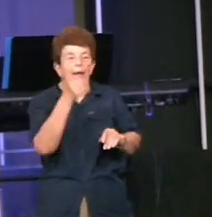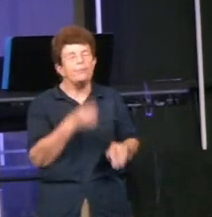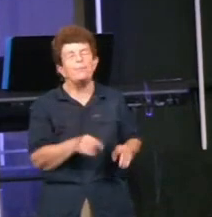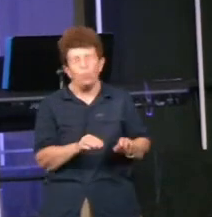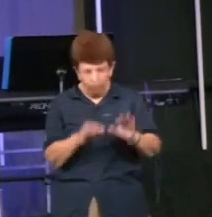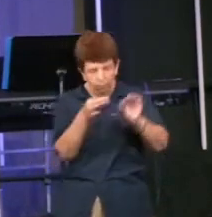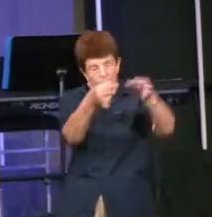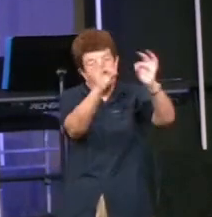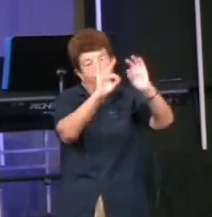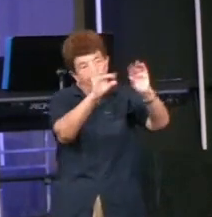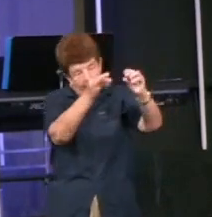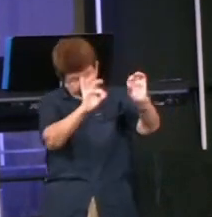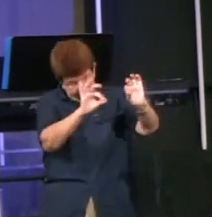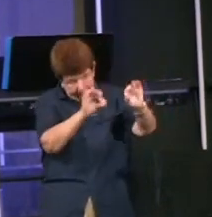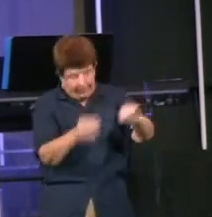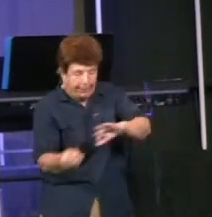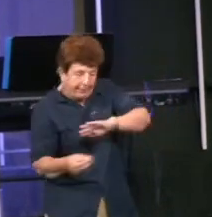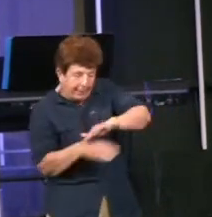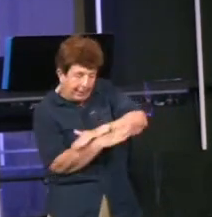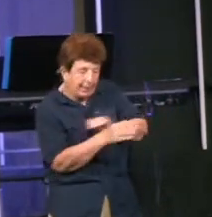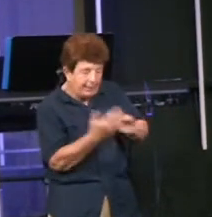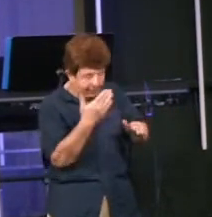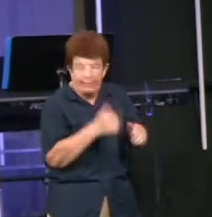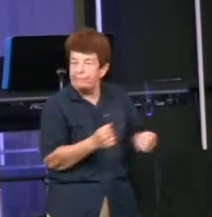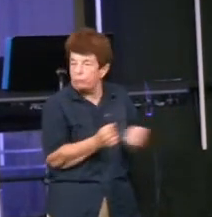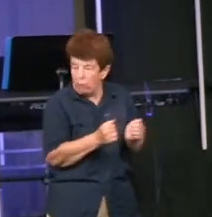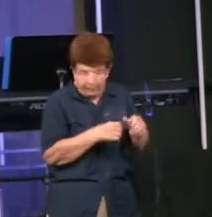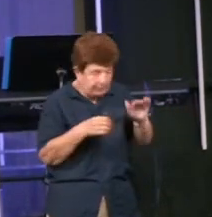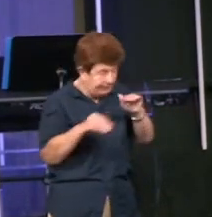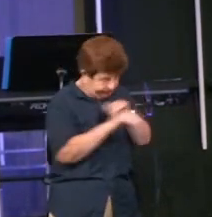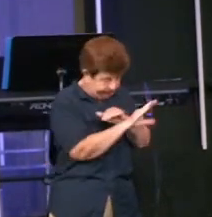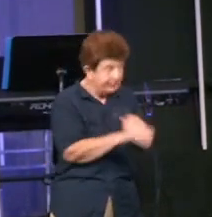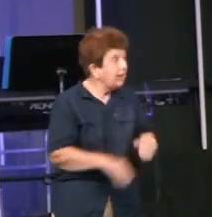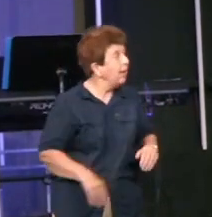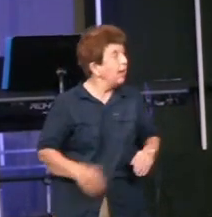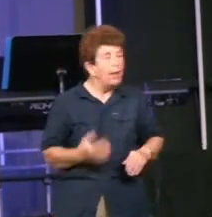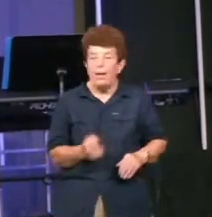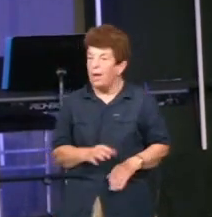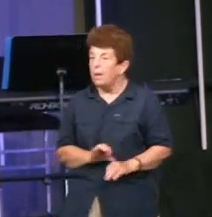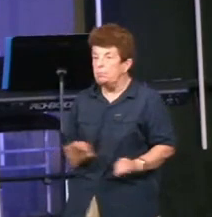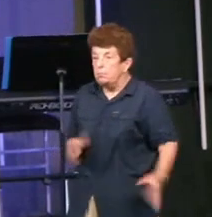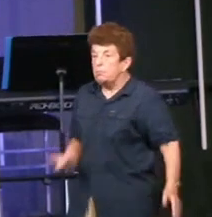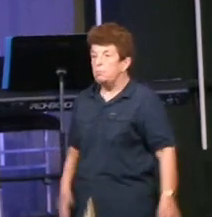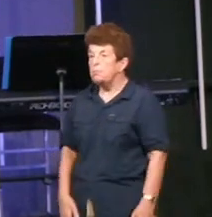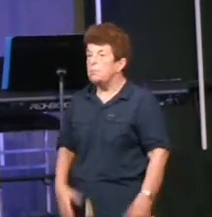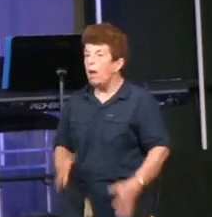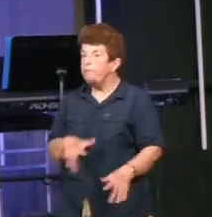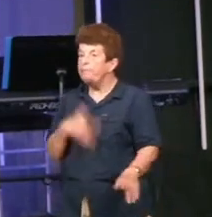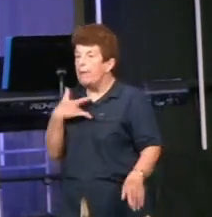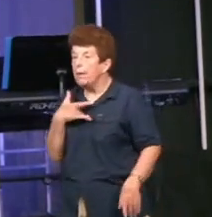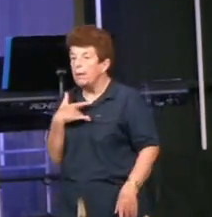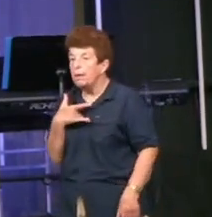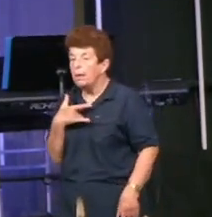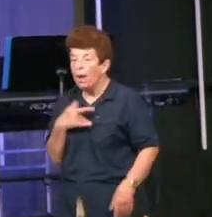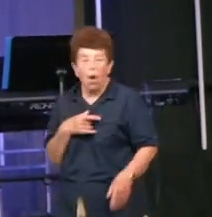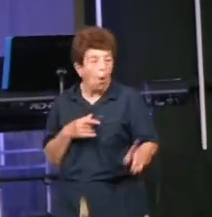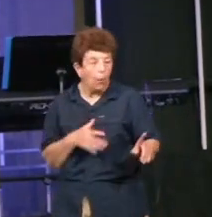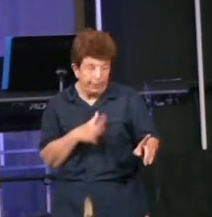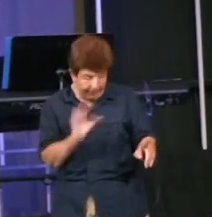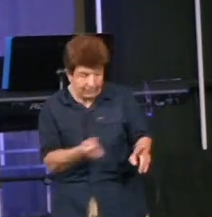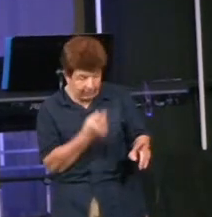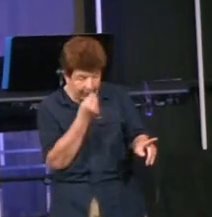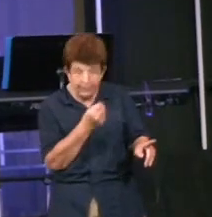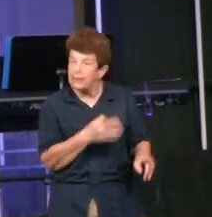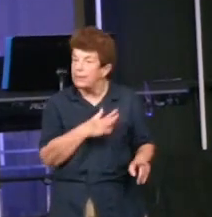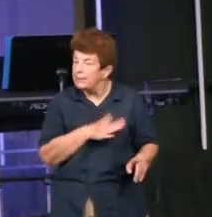that, she'll close it up, put it in the cupboard or the fridge, and will have no feeling or sense of urgency to